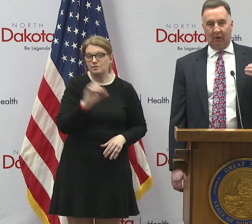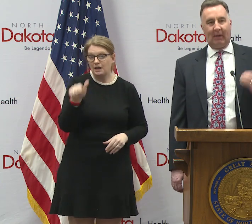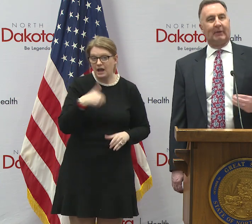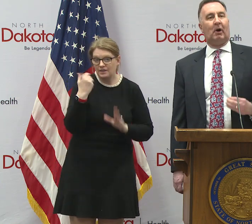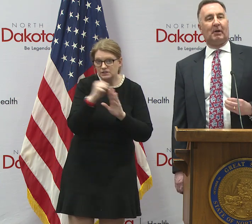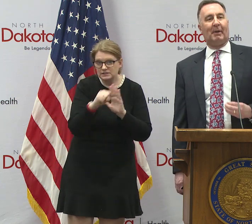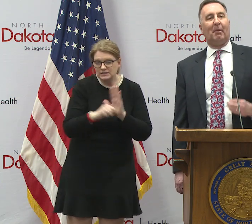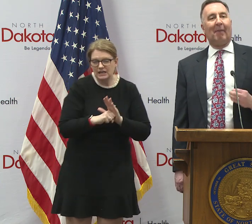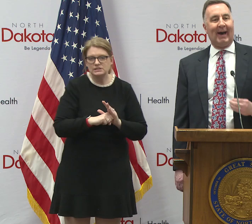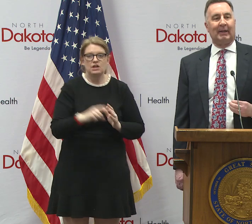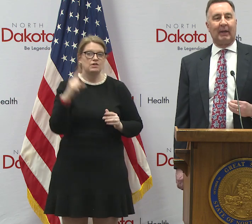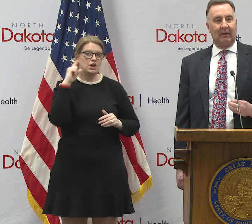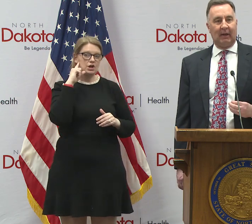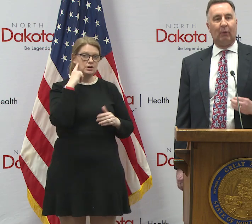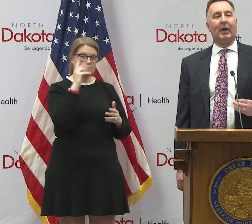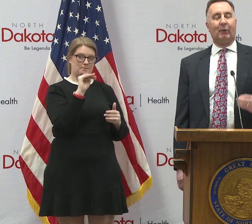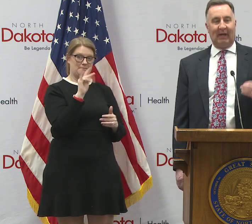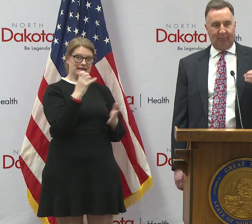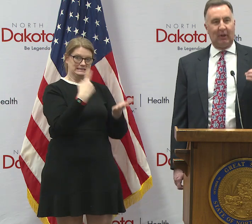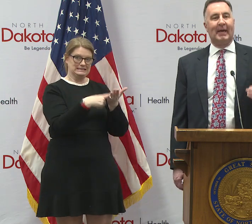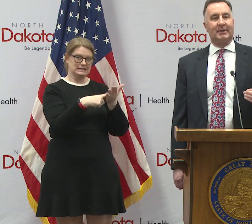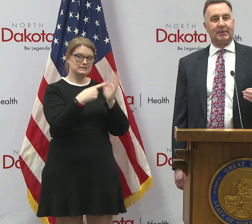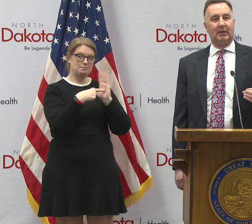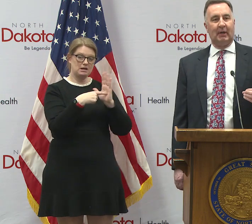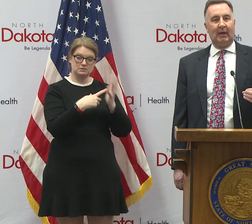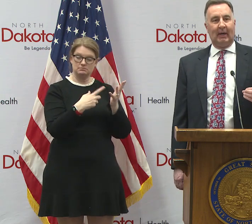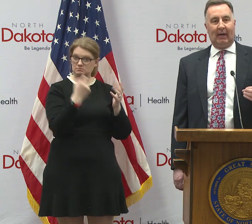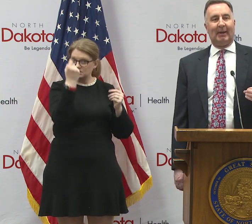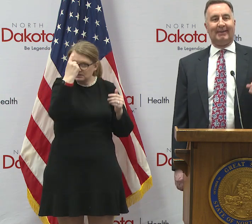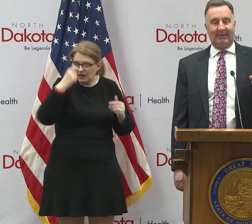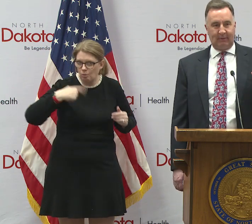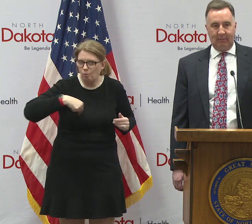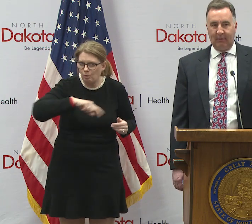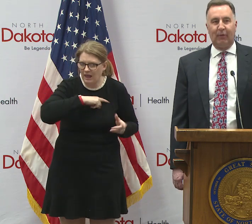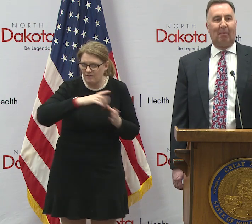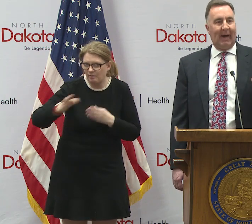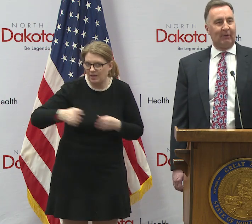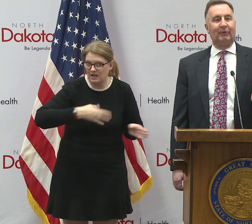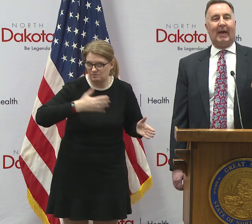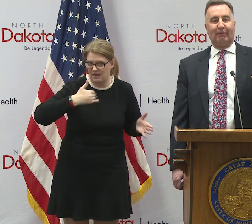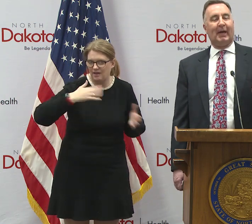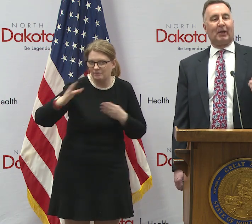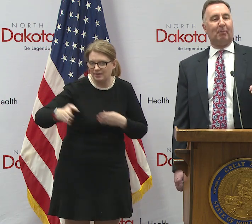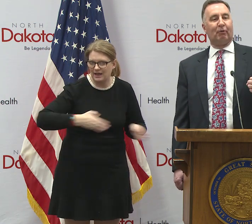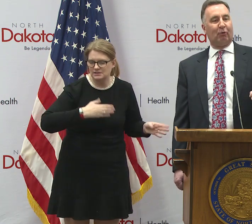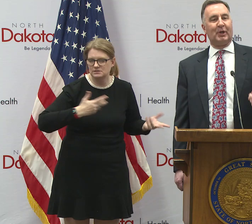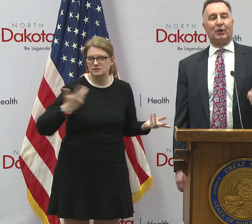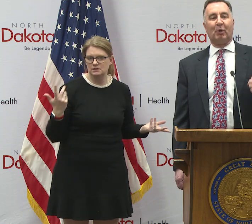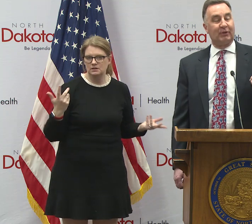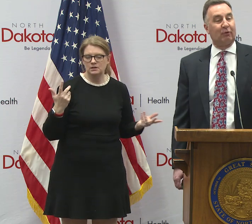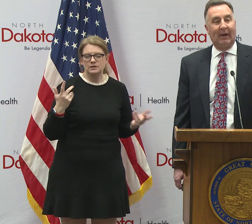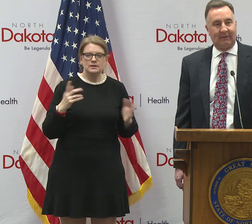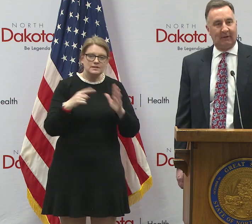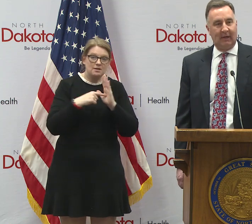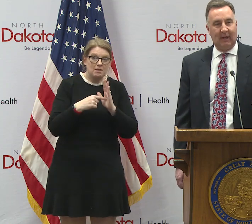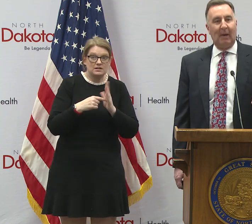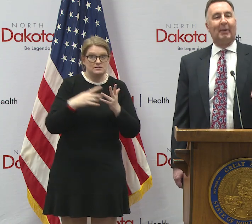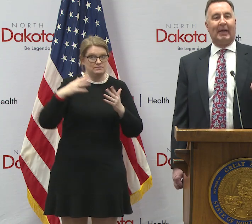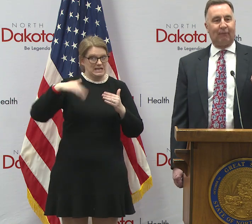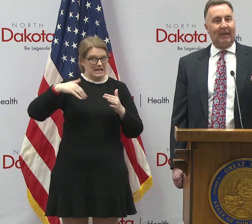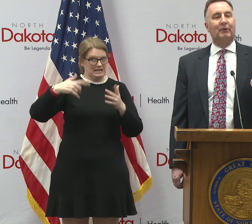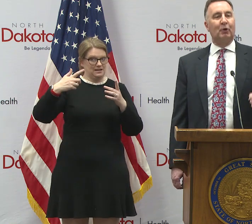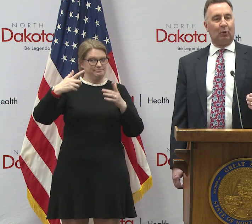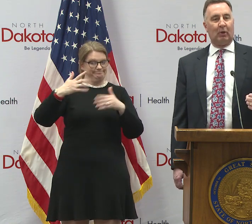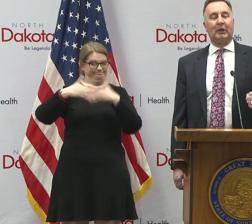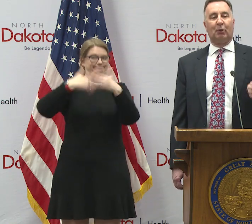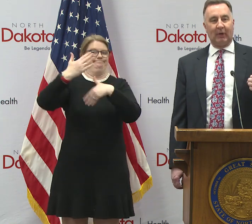And you heard Mike talk about modeling, and we have plans. The models have not come to fruition, which is great. But